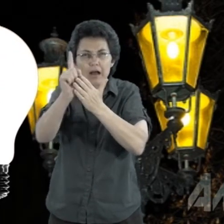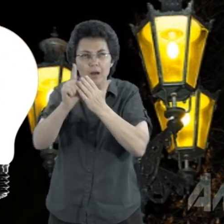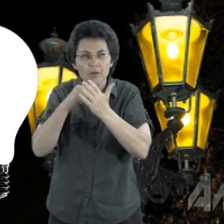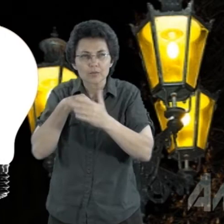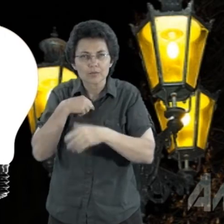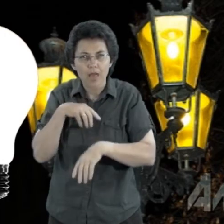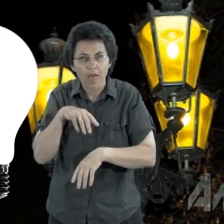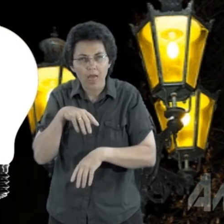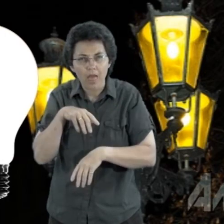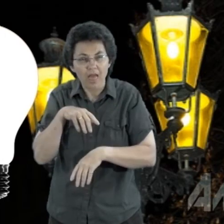hours.